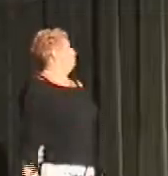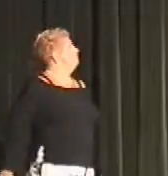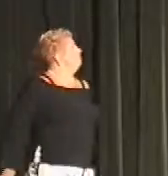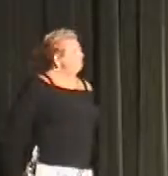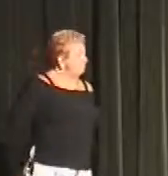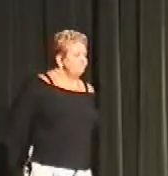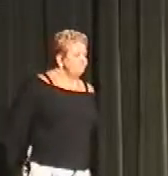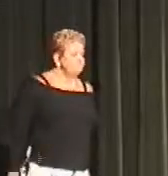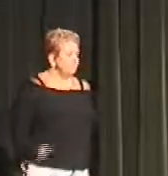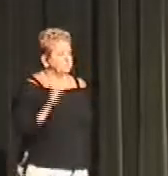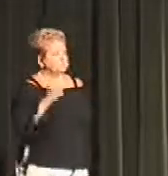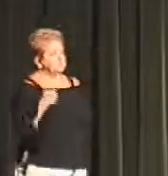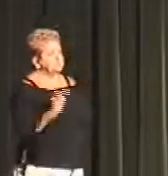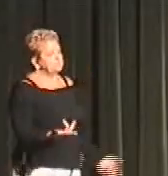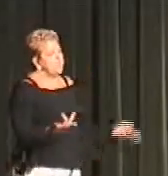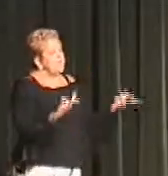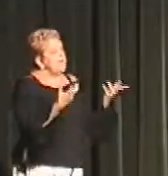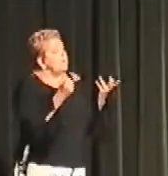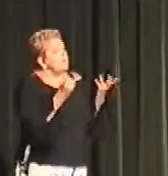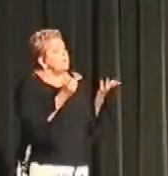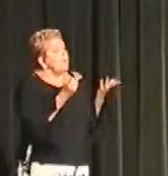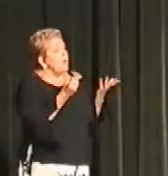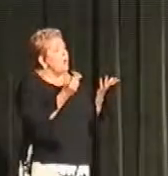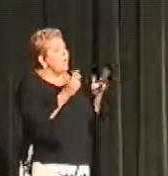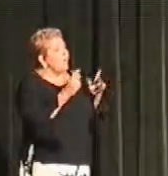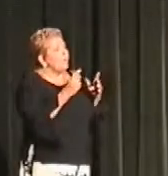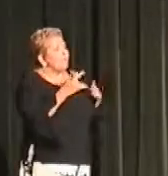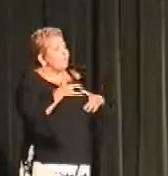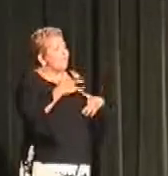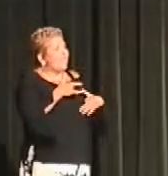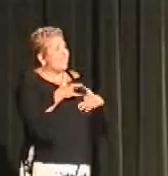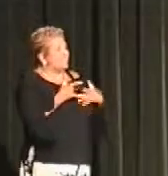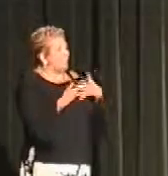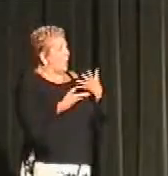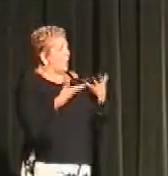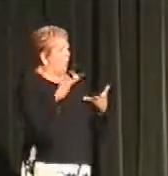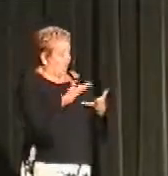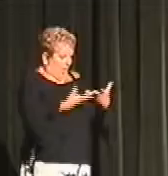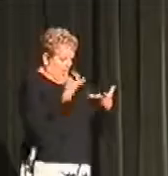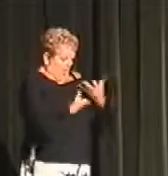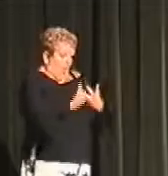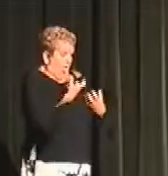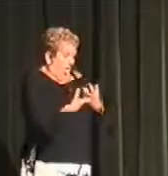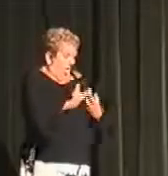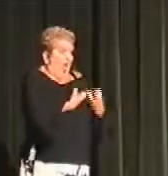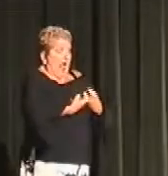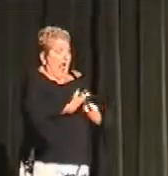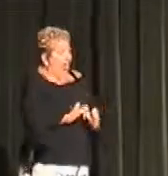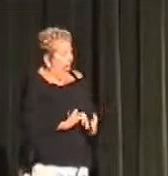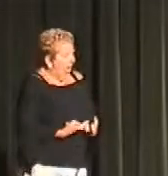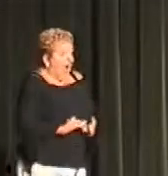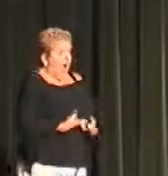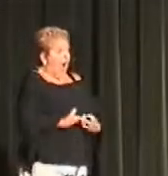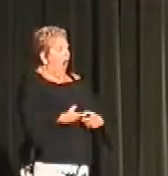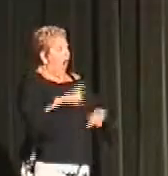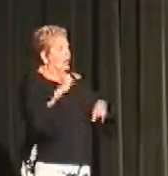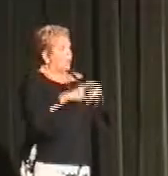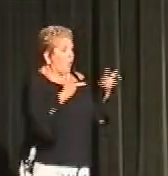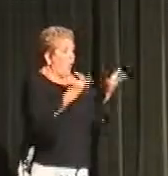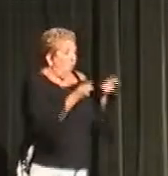that I wasn't able to shut off the feelings anymore, you know? By the time I got to Alcoholics Anonymous, I could not have gone on